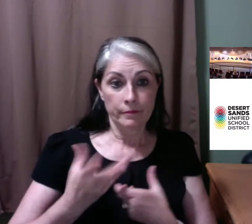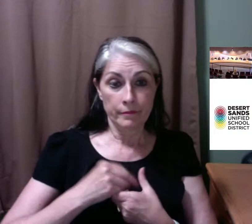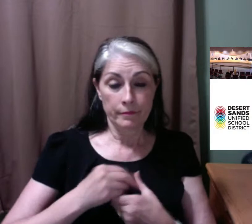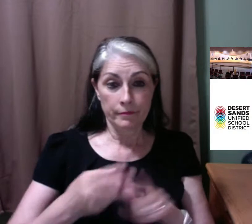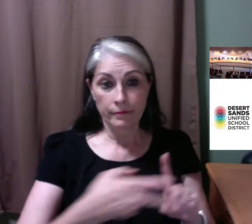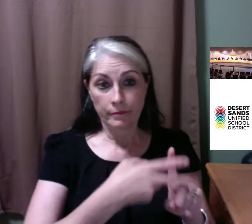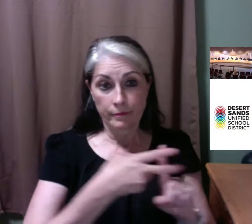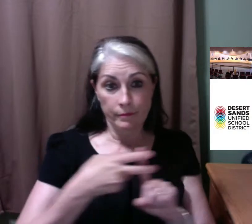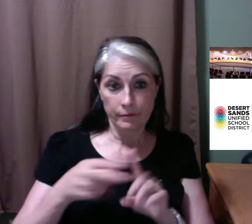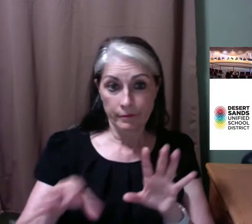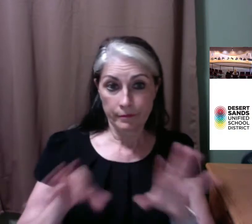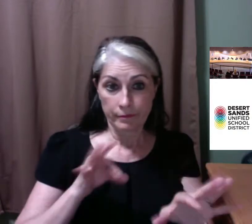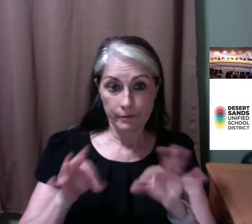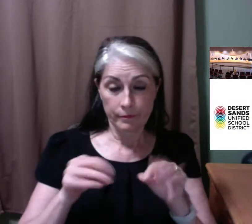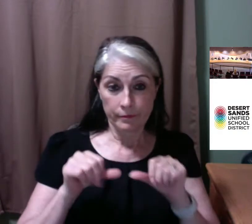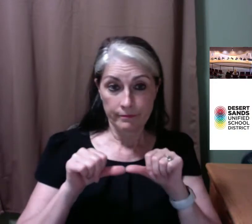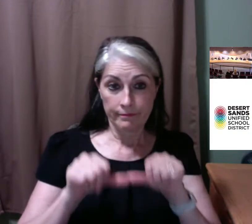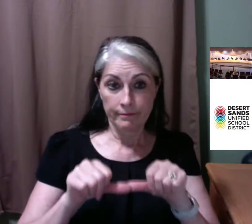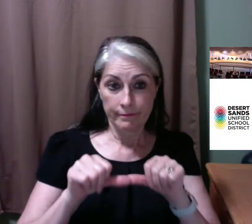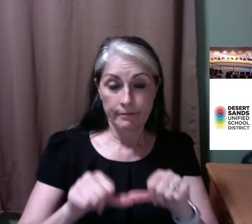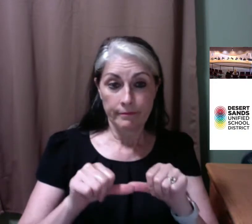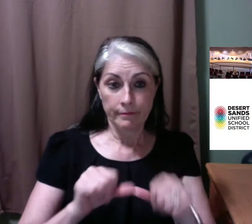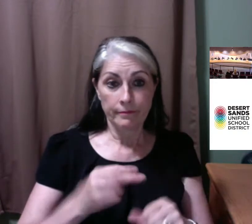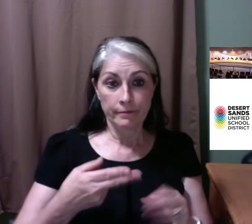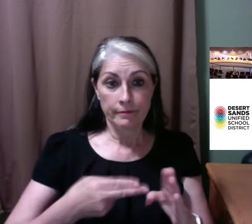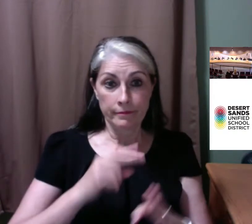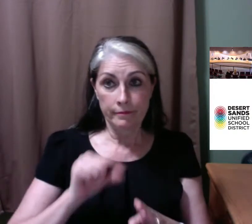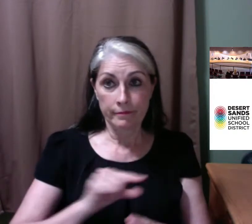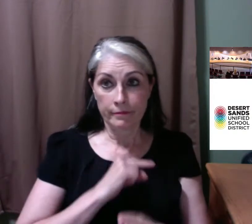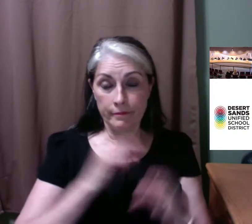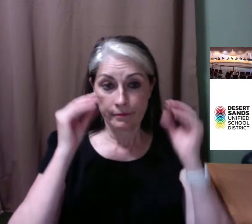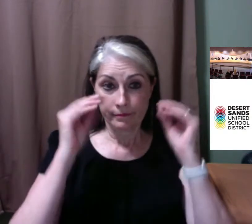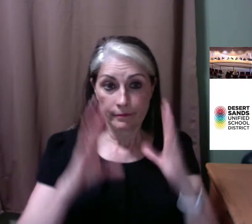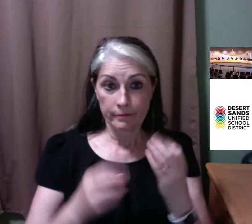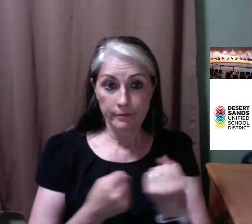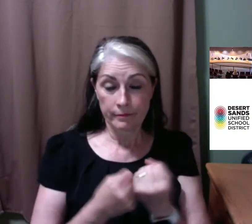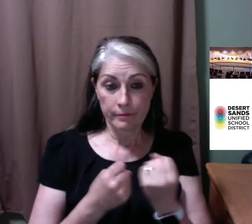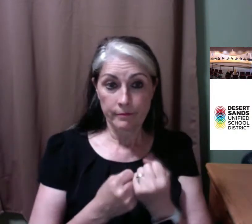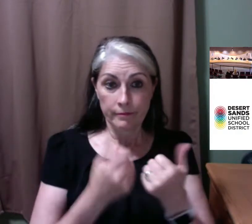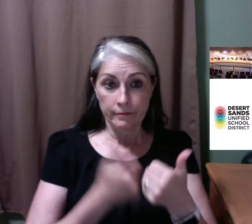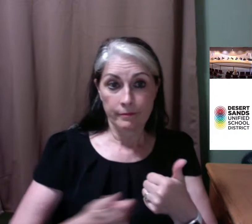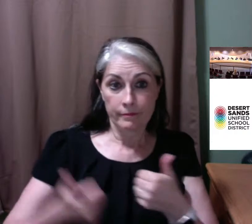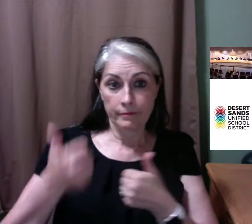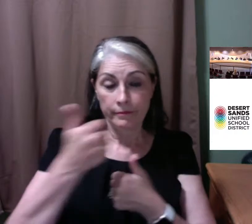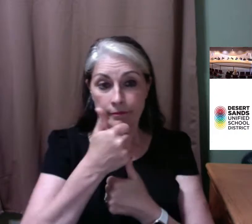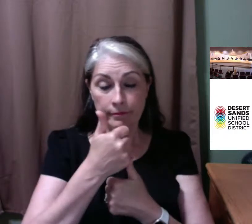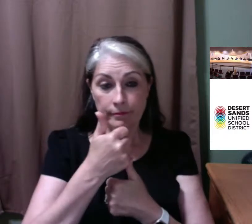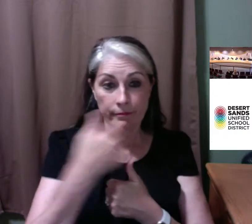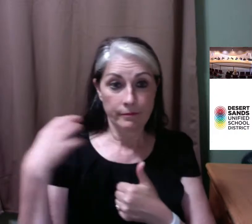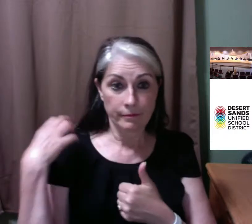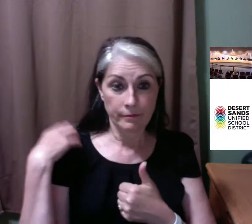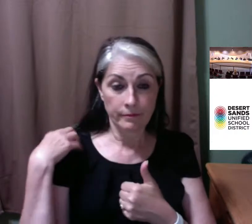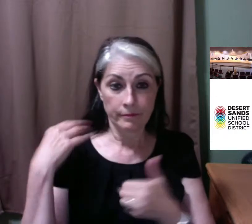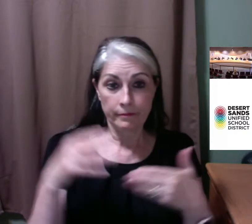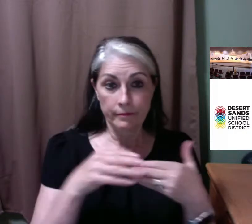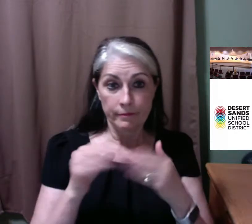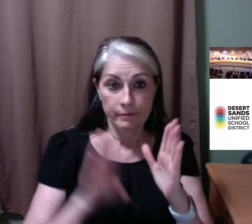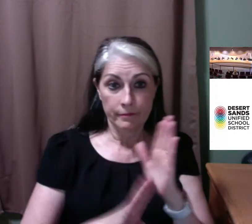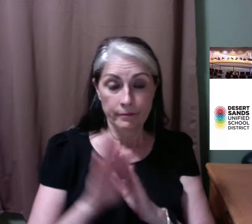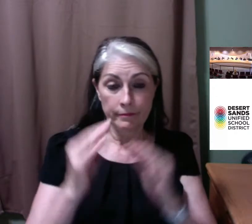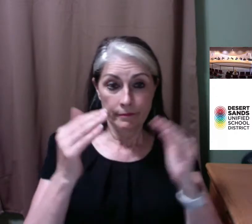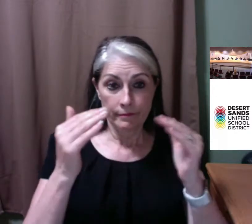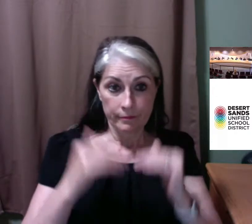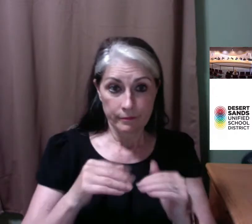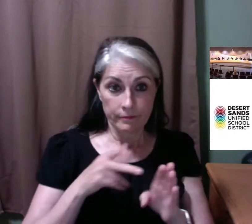recruiting, selecting, and maintaining highly qualified teachers and supporting our school administrators and leadership development. The next one,